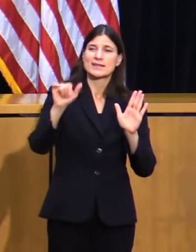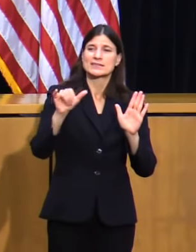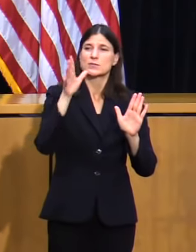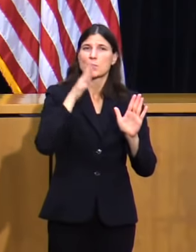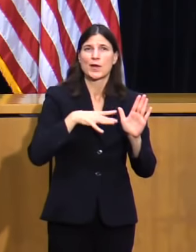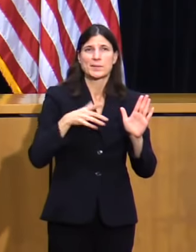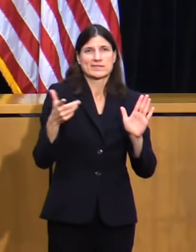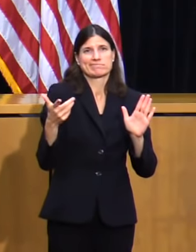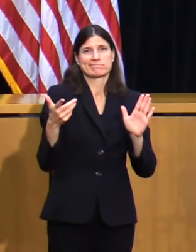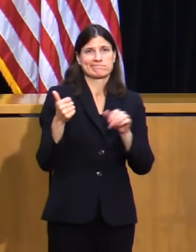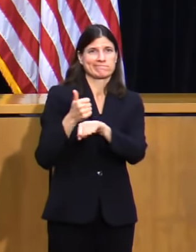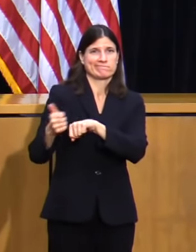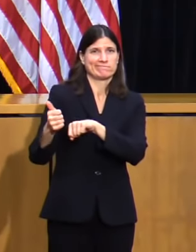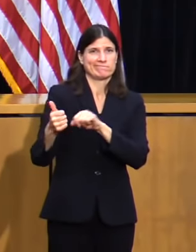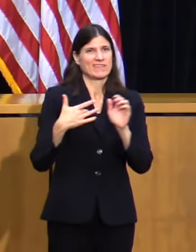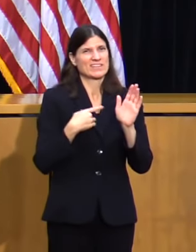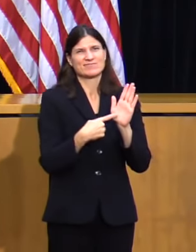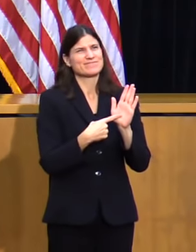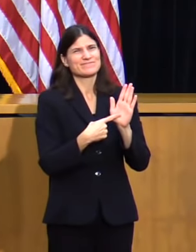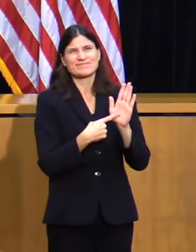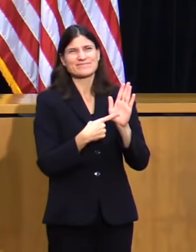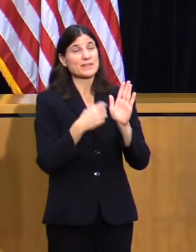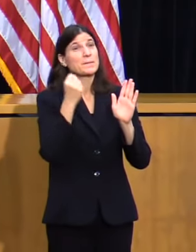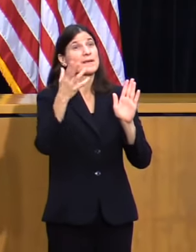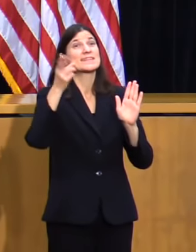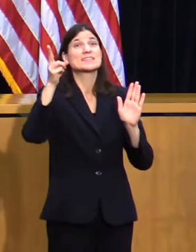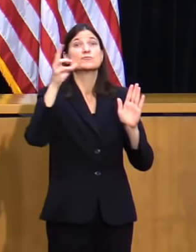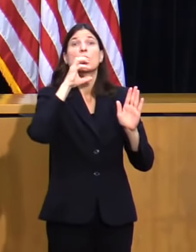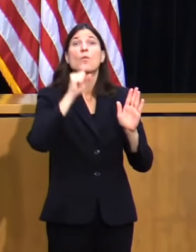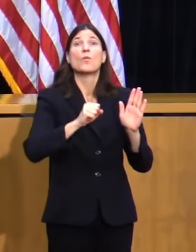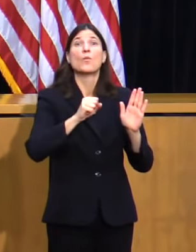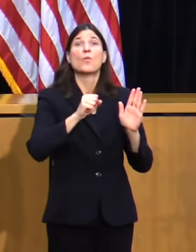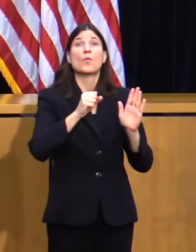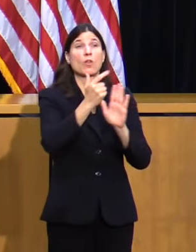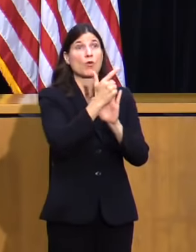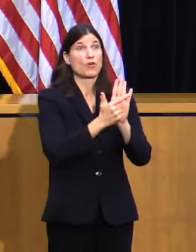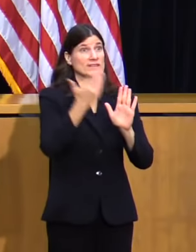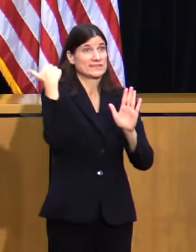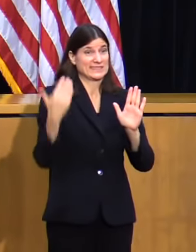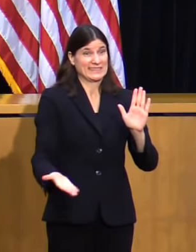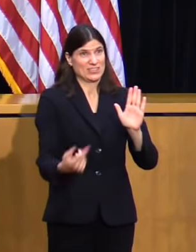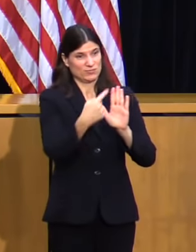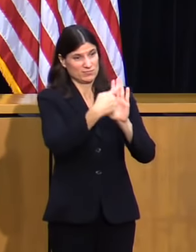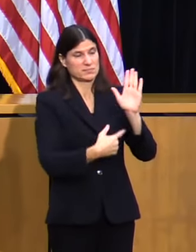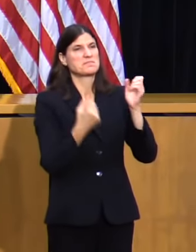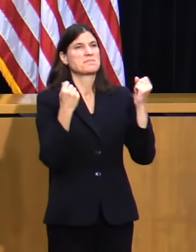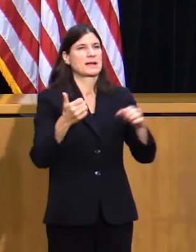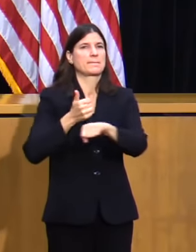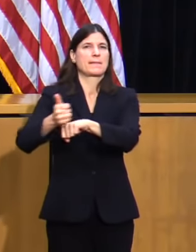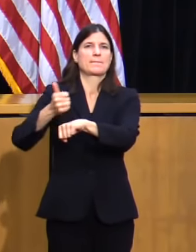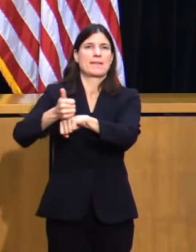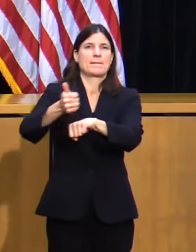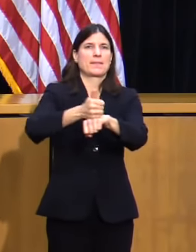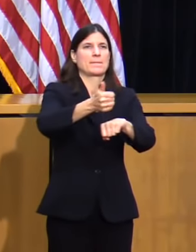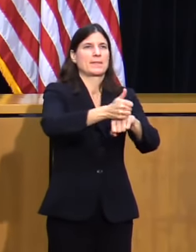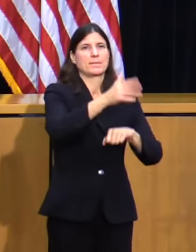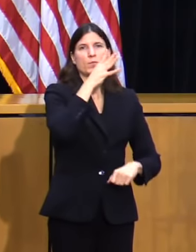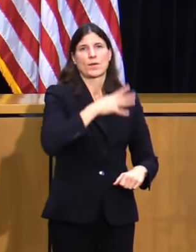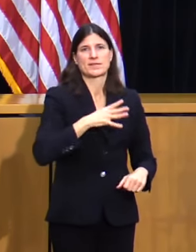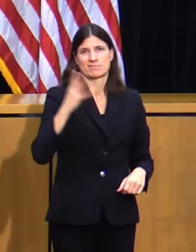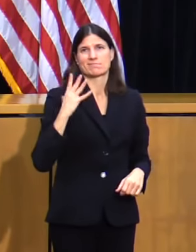SJC decision that had been issued many years ago with respect to women's rights to abortion in Massachusetts. But some of that stuff